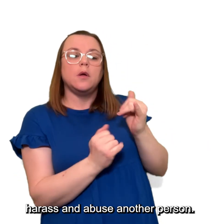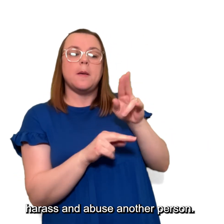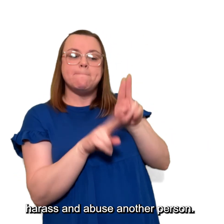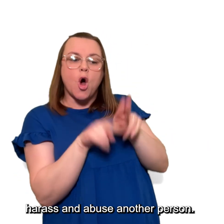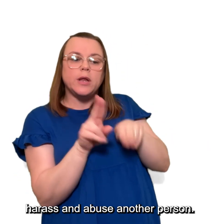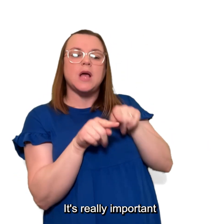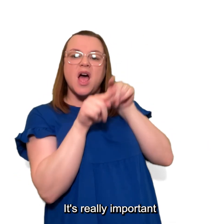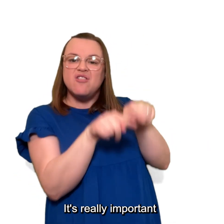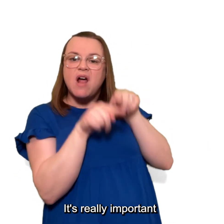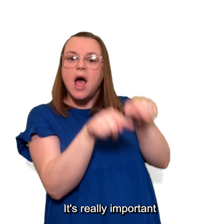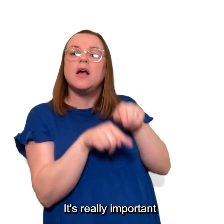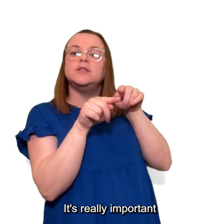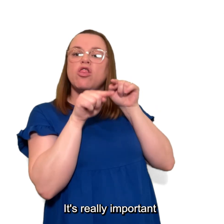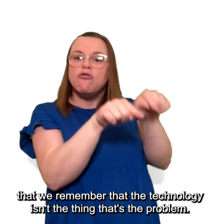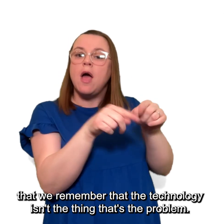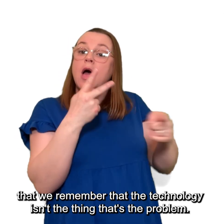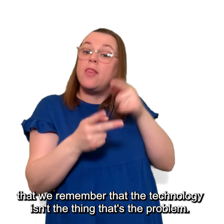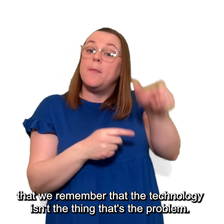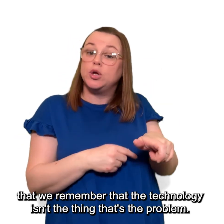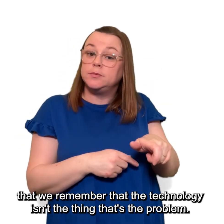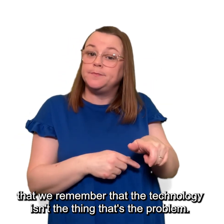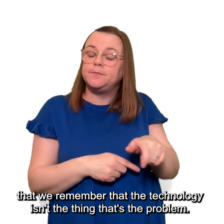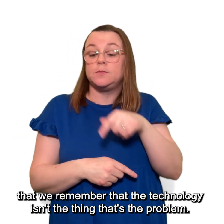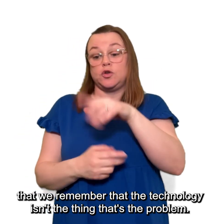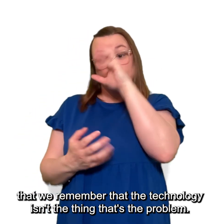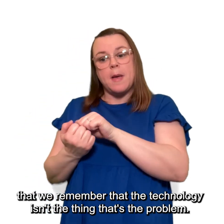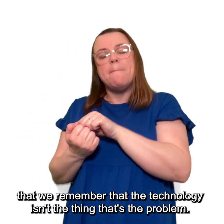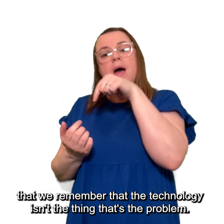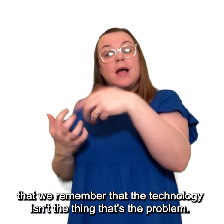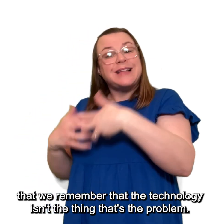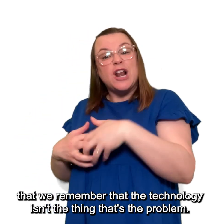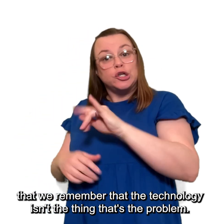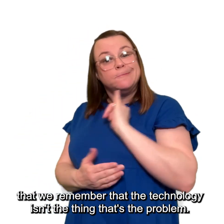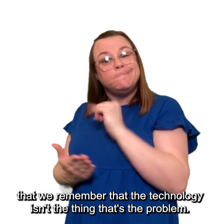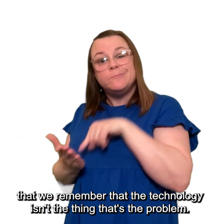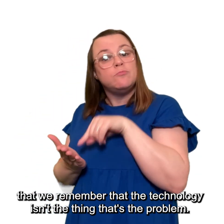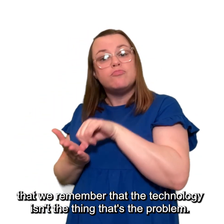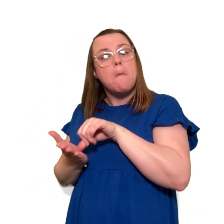another person. It's really important that we remember that the technology isn't the